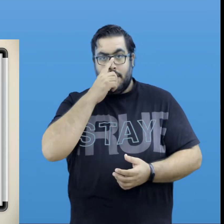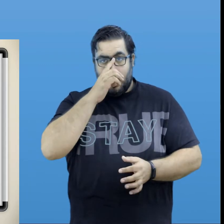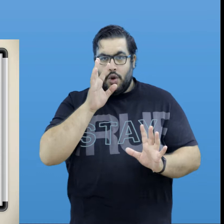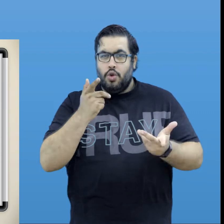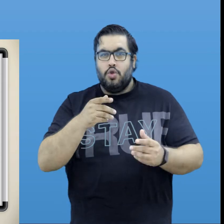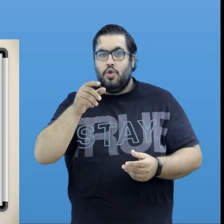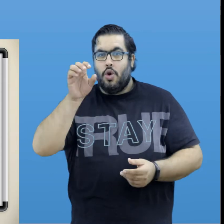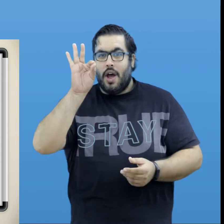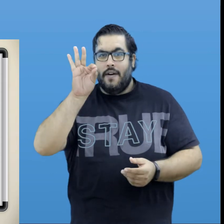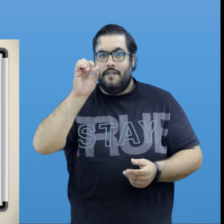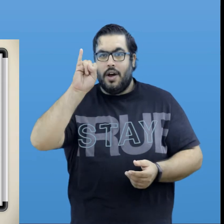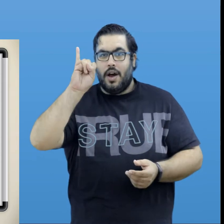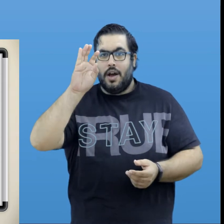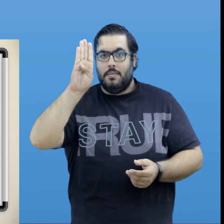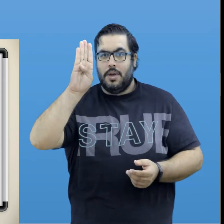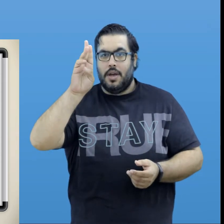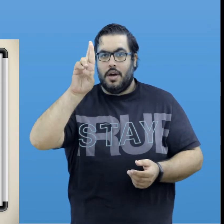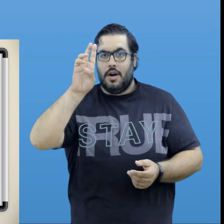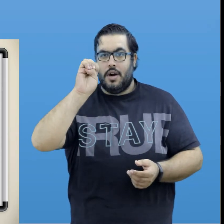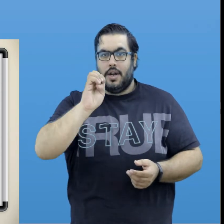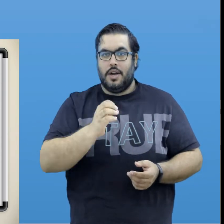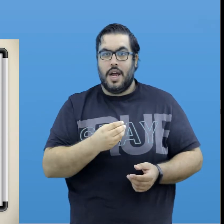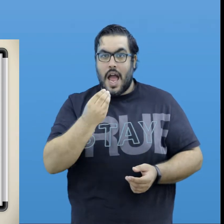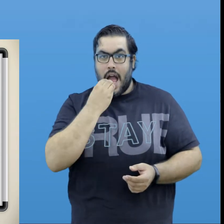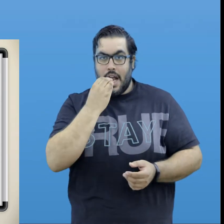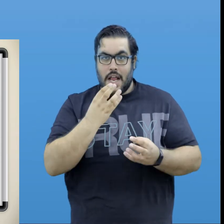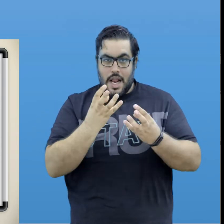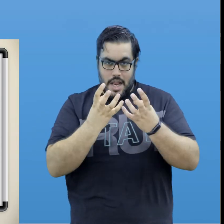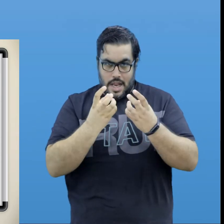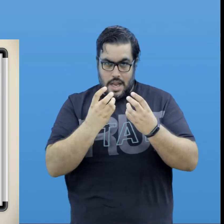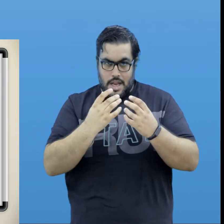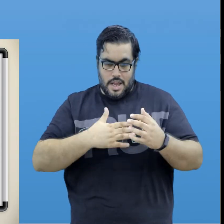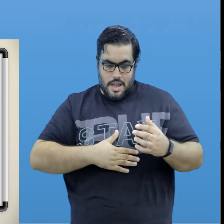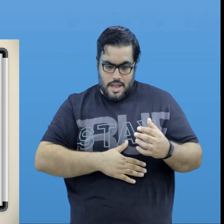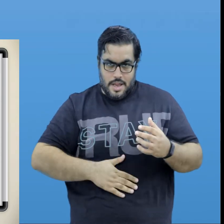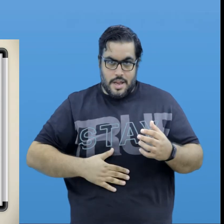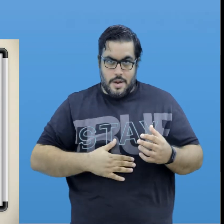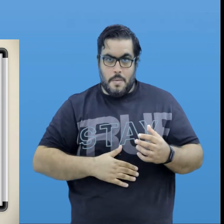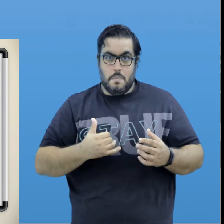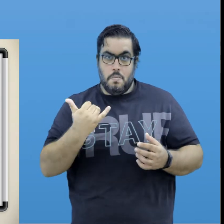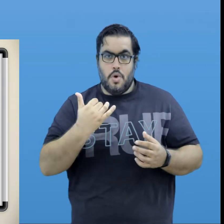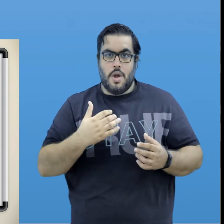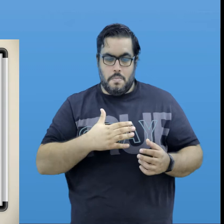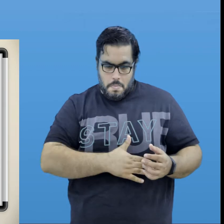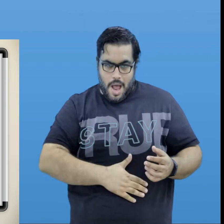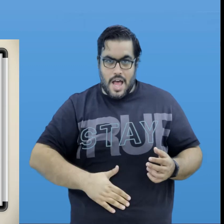text, we read the question, now we can figure out where the answers are.